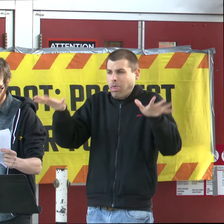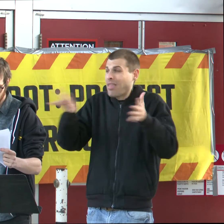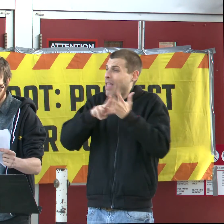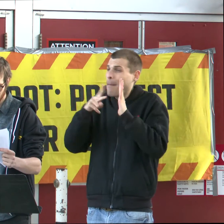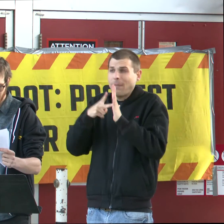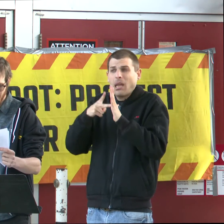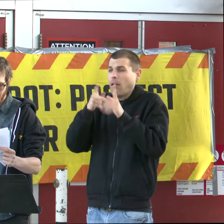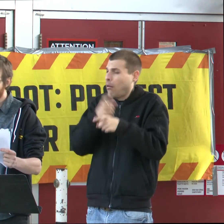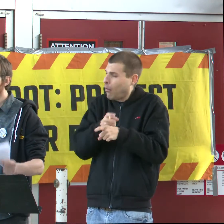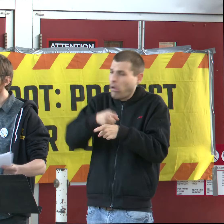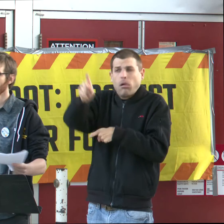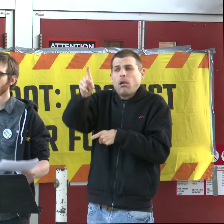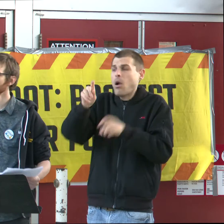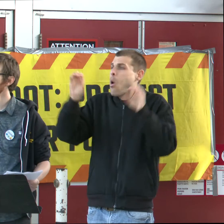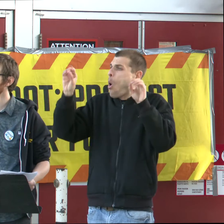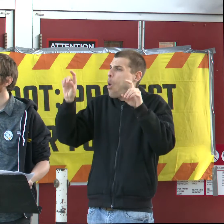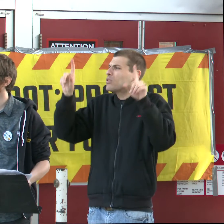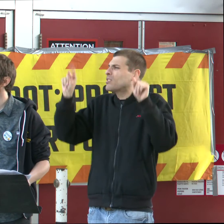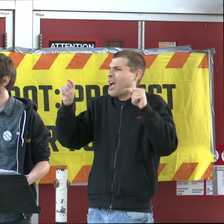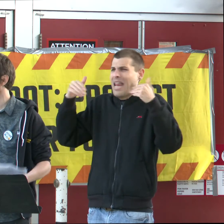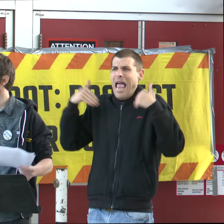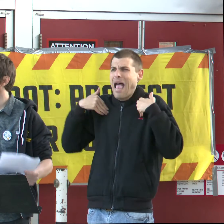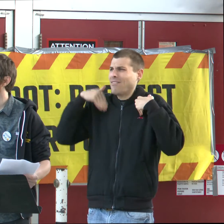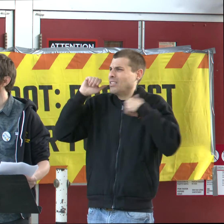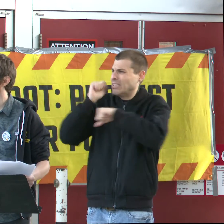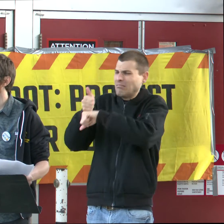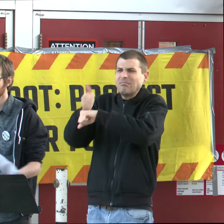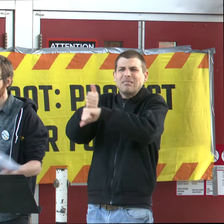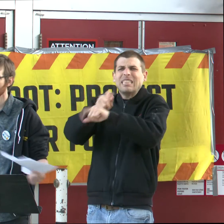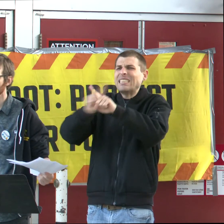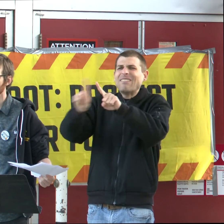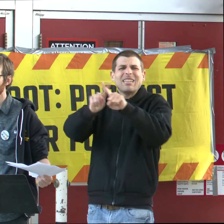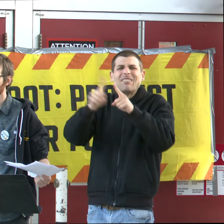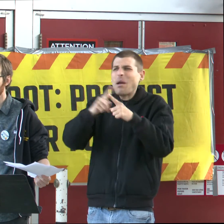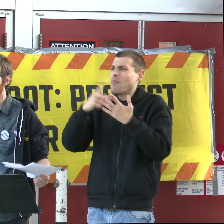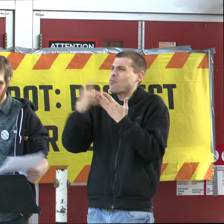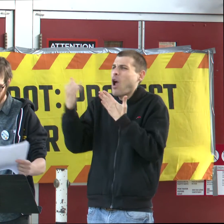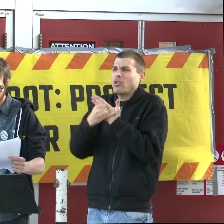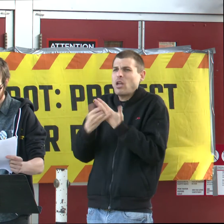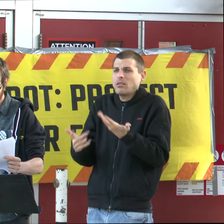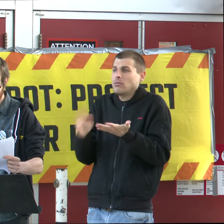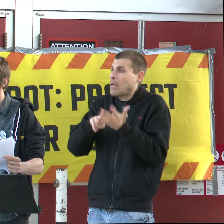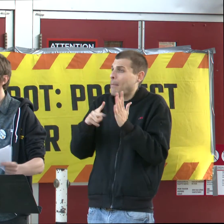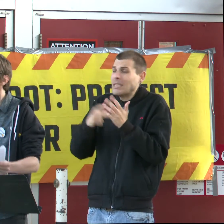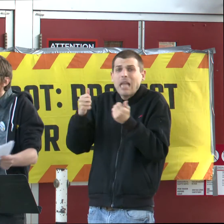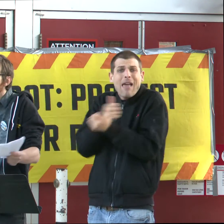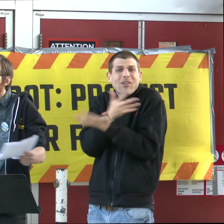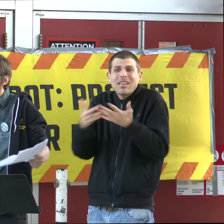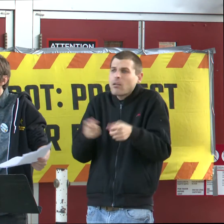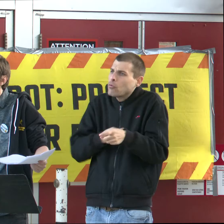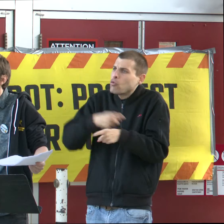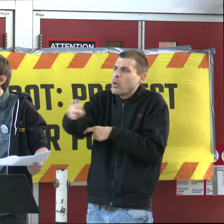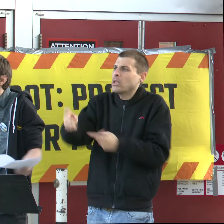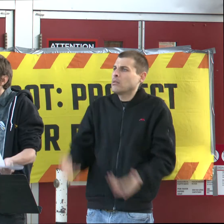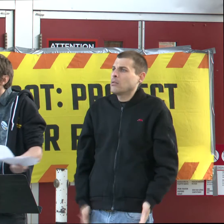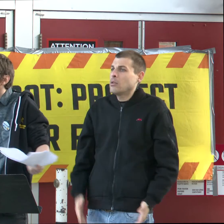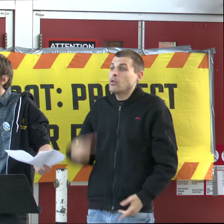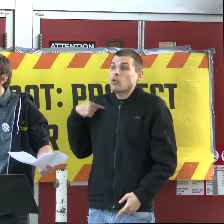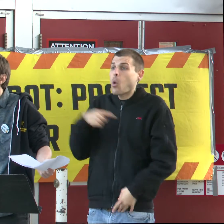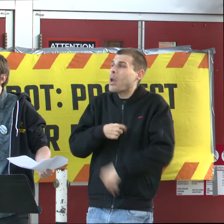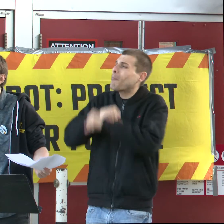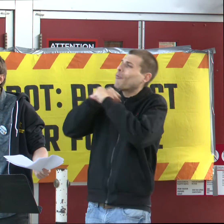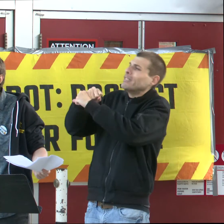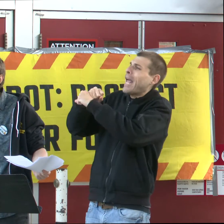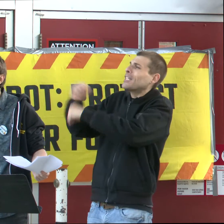all over the region, everything else that we are building and recovering from essentially goes out the window in the next decade. What is even the point? What